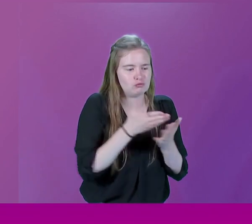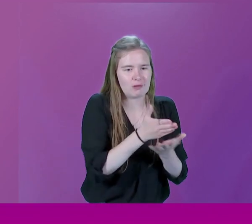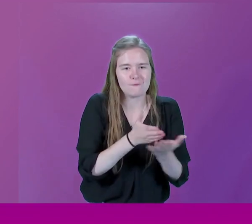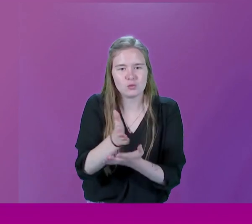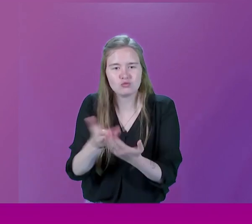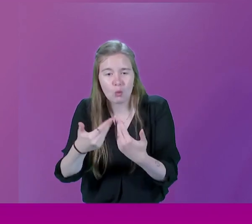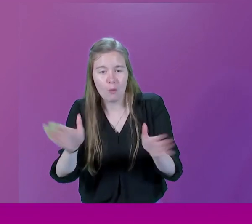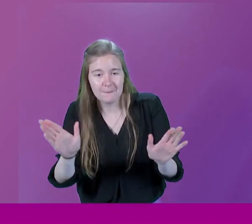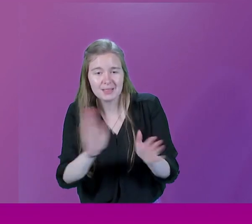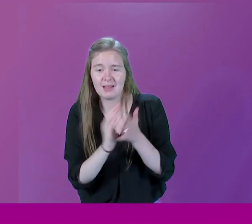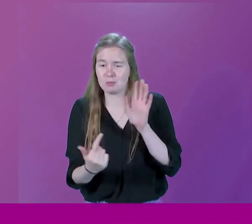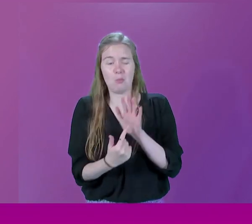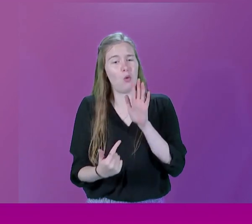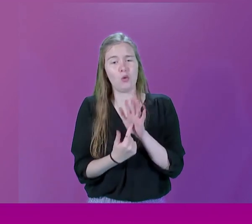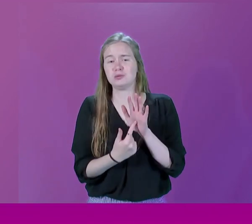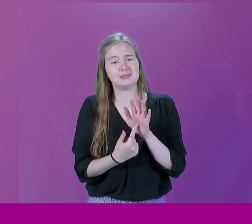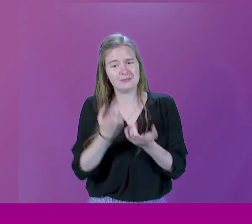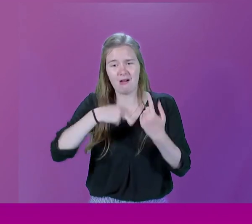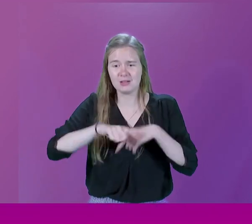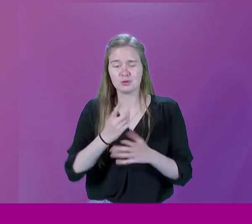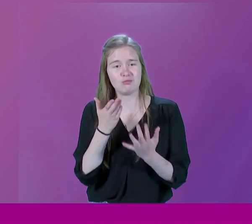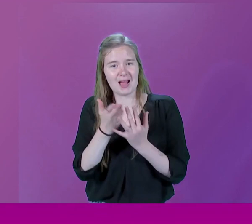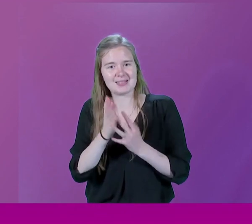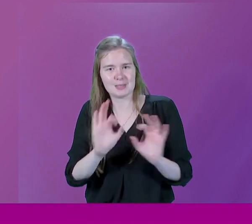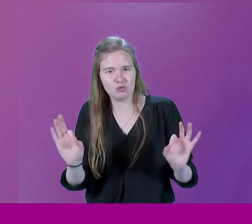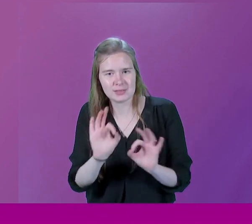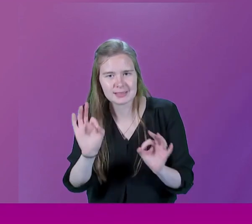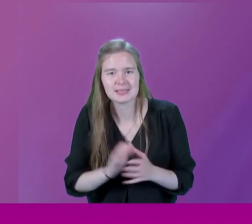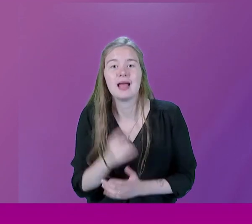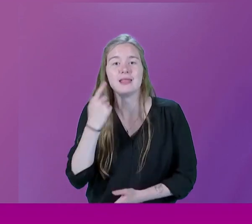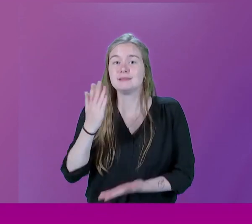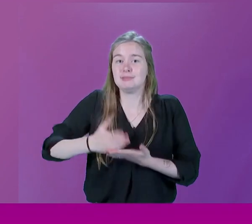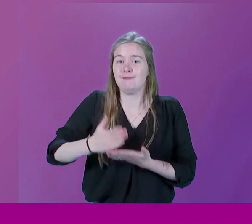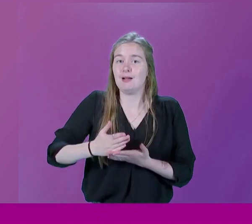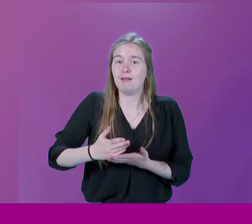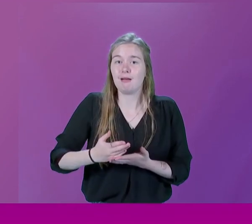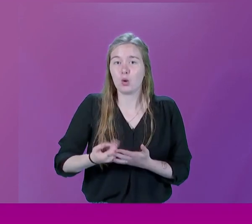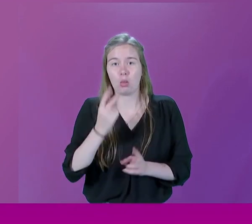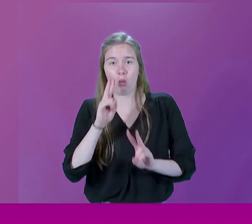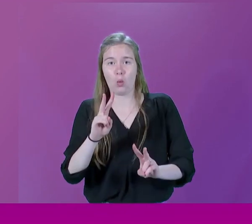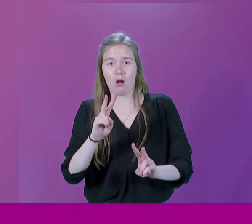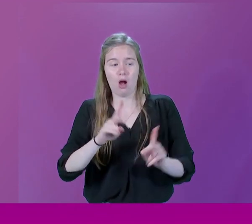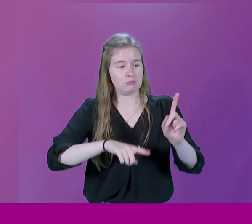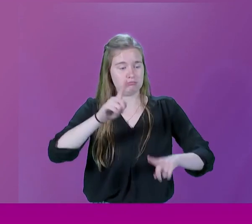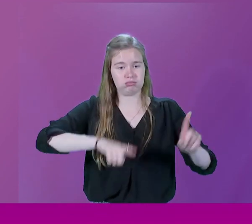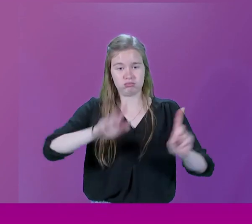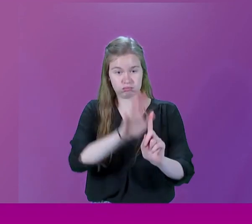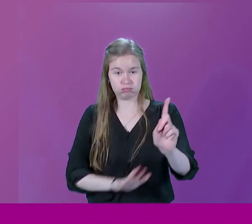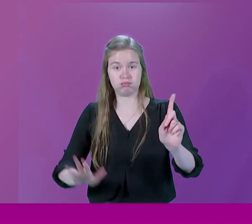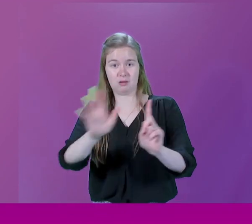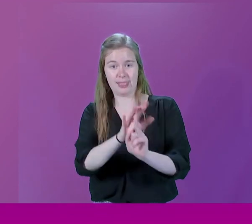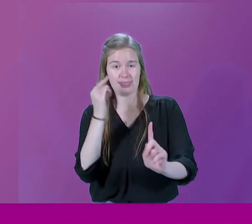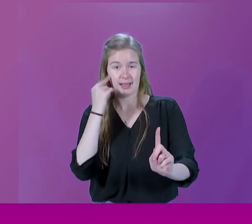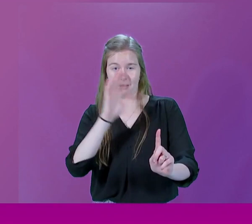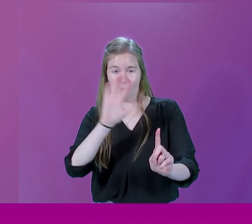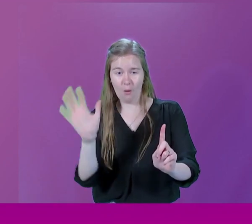open is so incredibly important. I think that we can definitely look at our demographics and think about